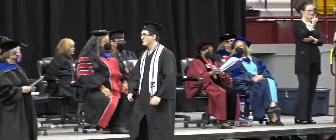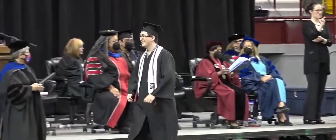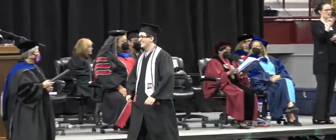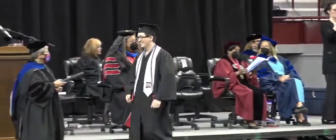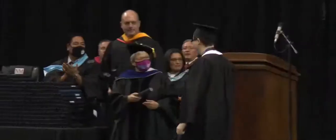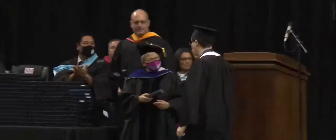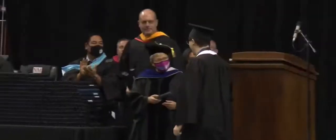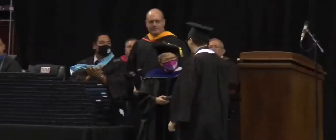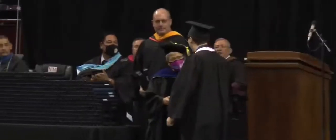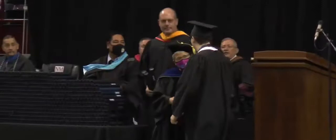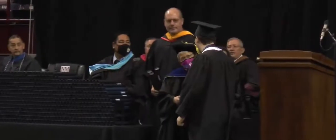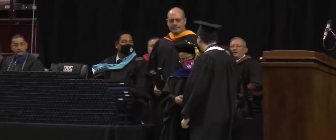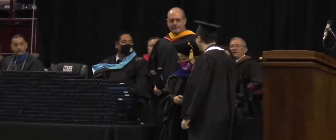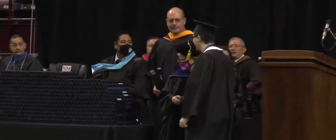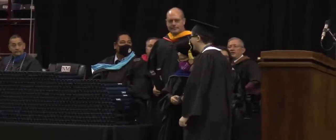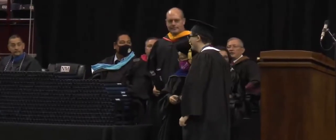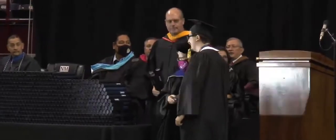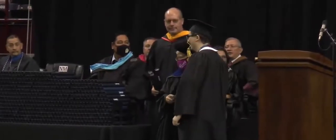Graduate.